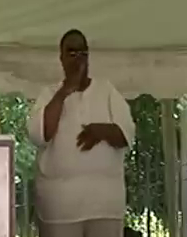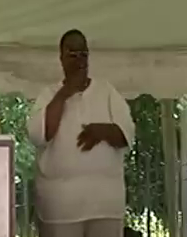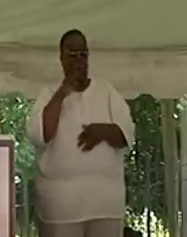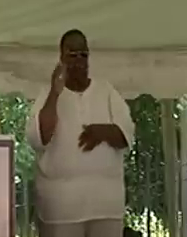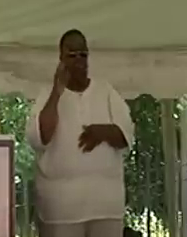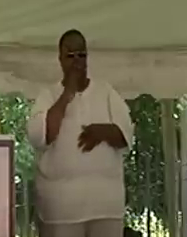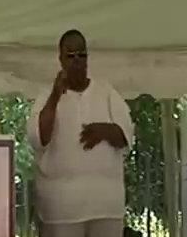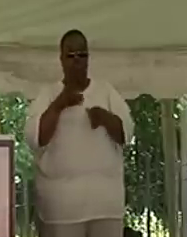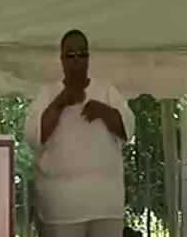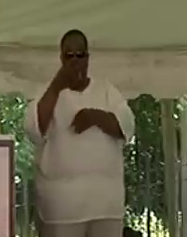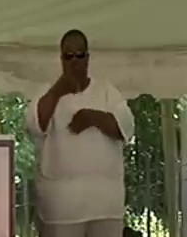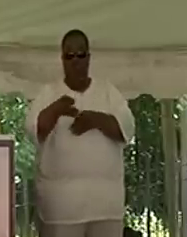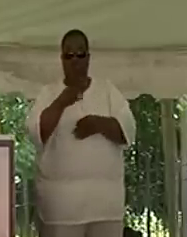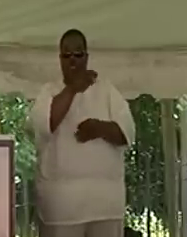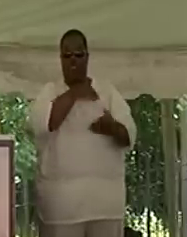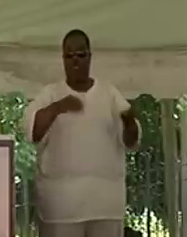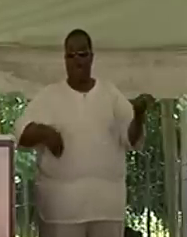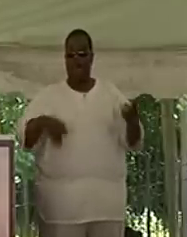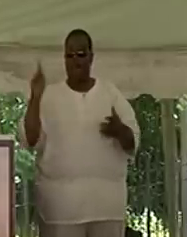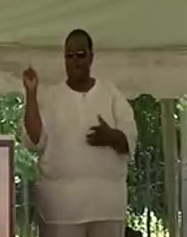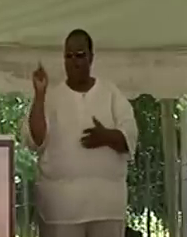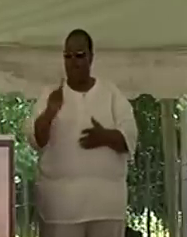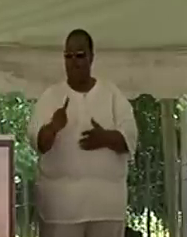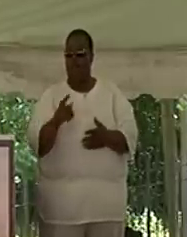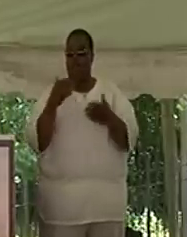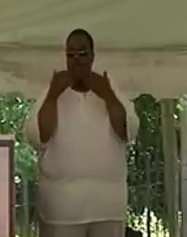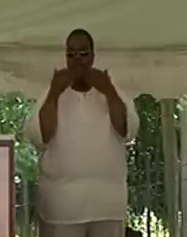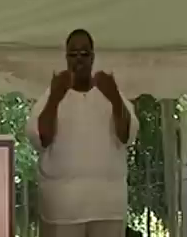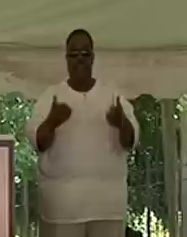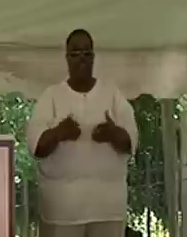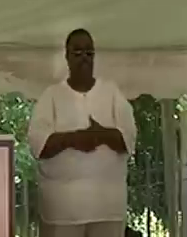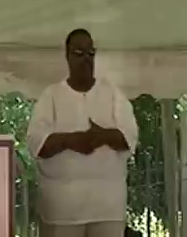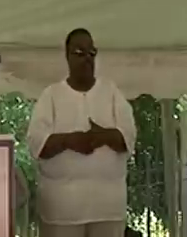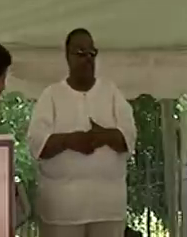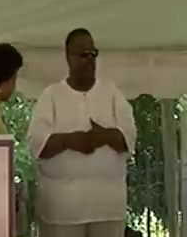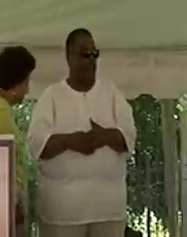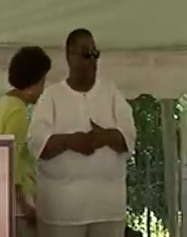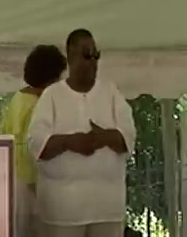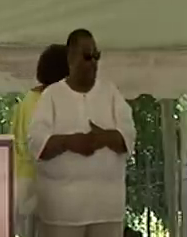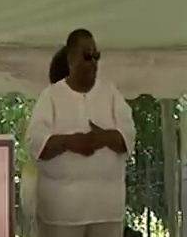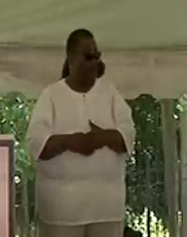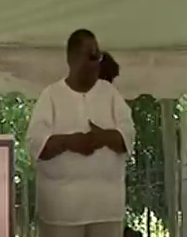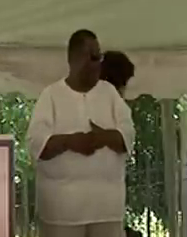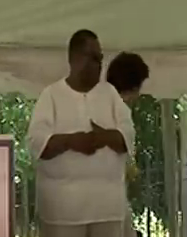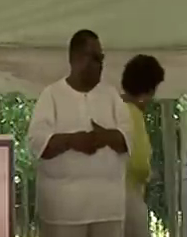So without further ado, we're going to have the mayor come forward. Thank you so much.